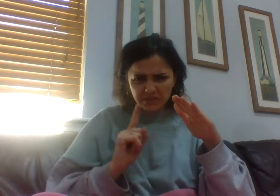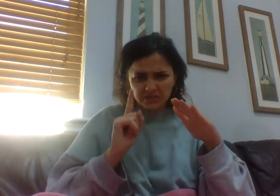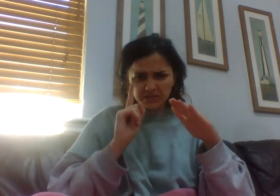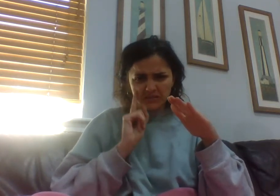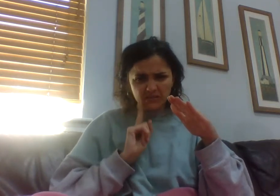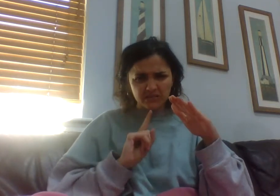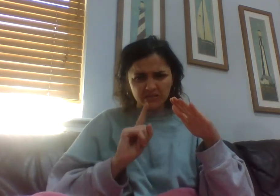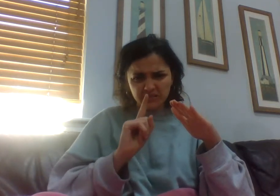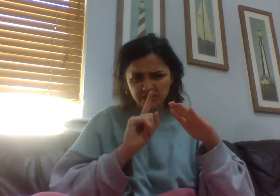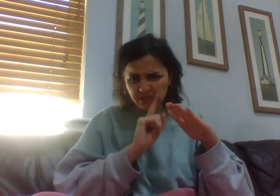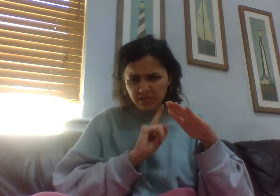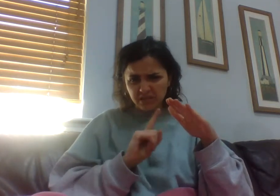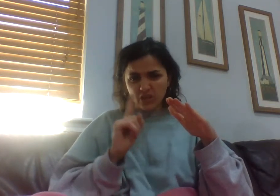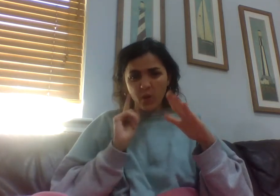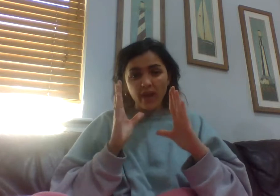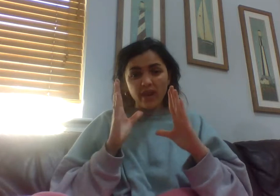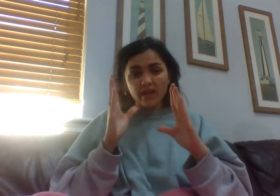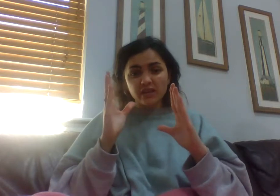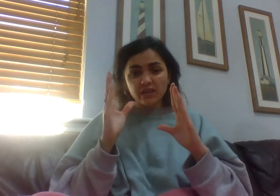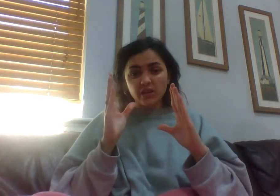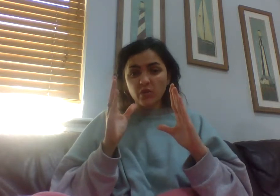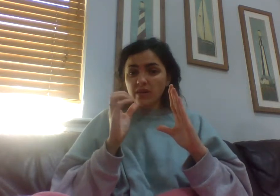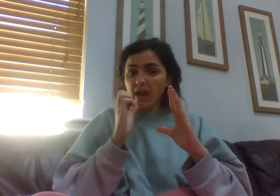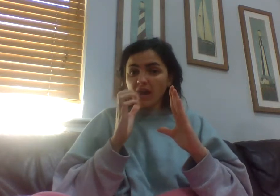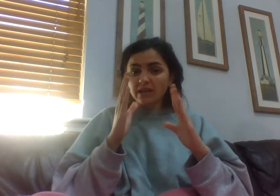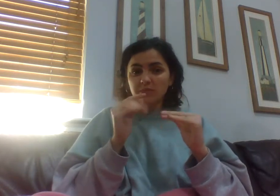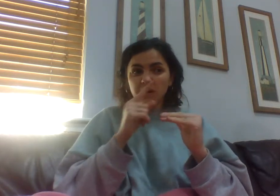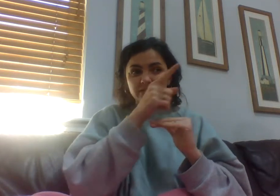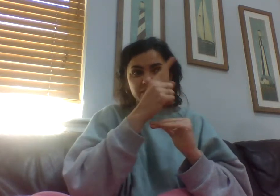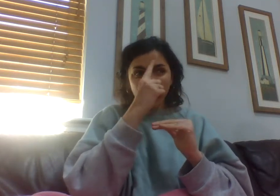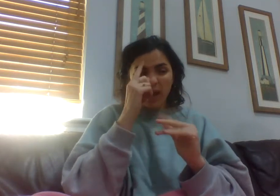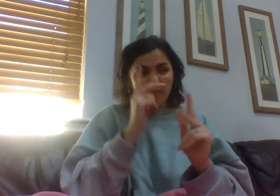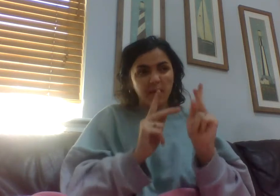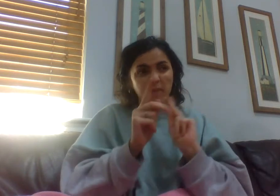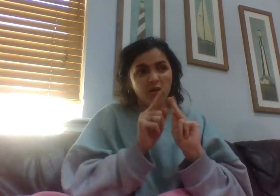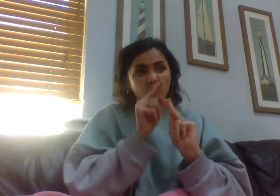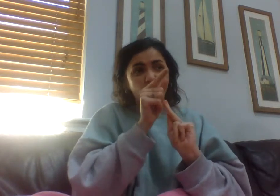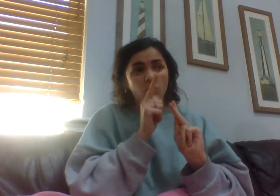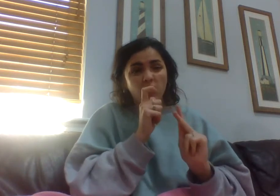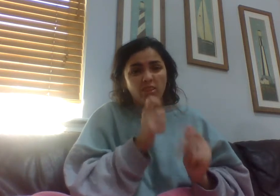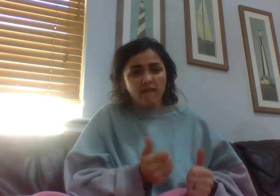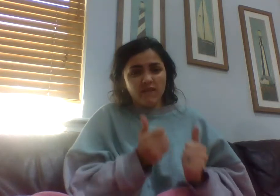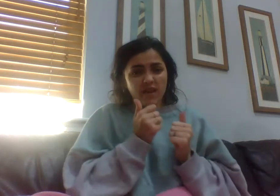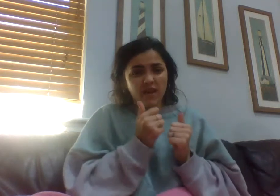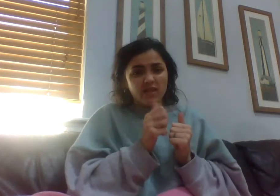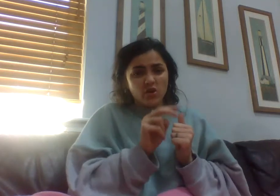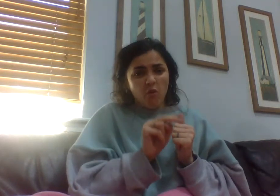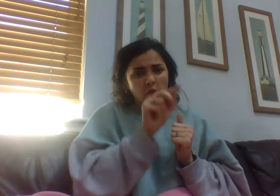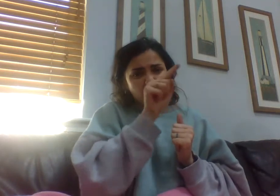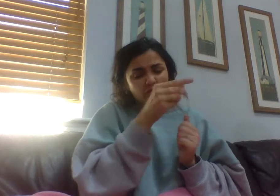the people that would have been most welcoming when the migrants arrived from the South. So that